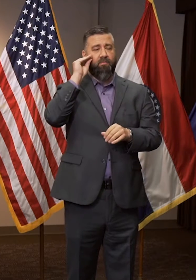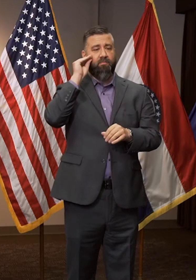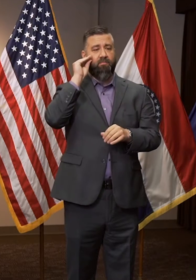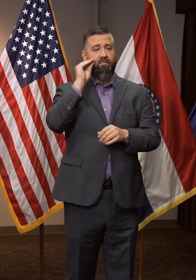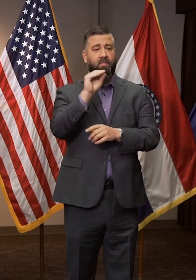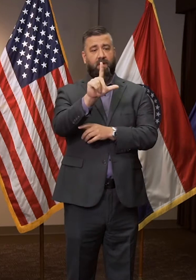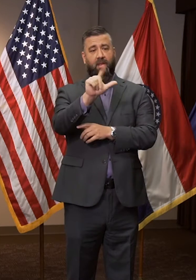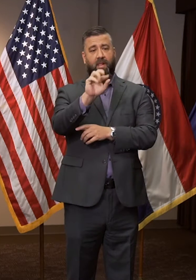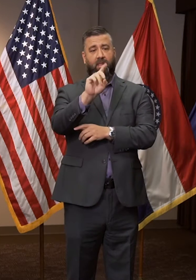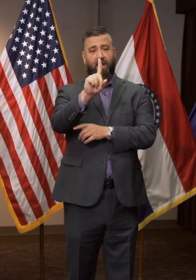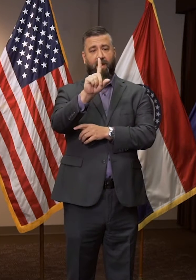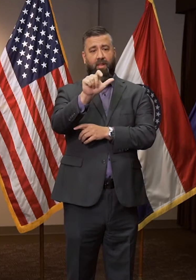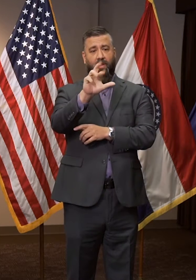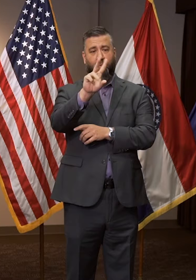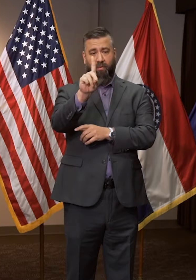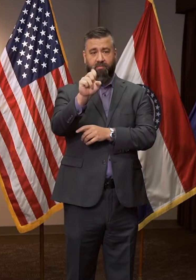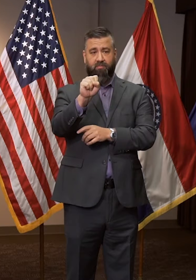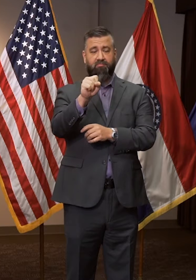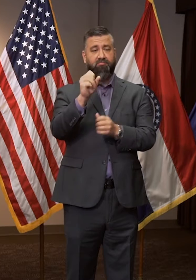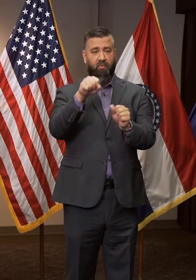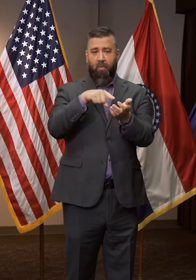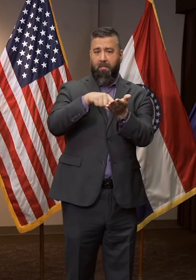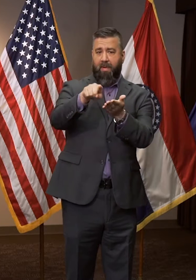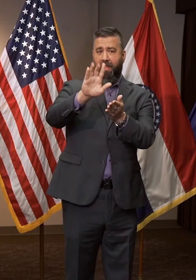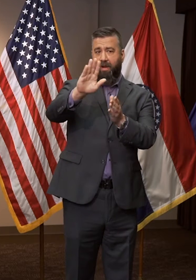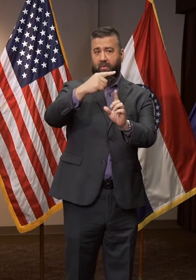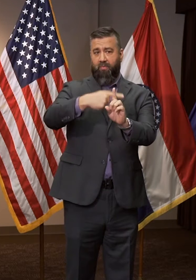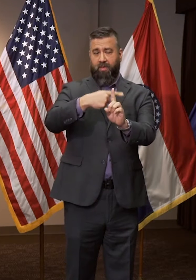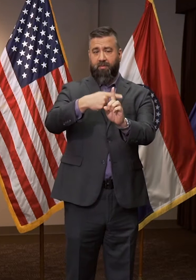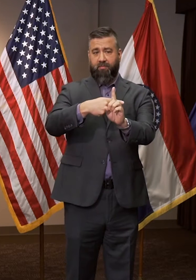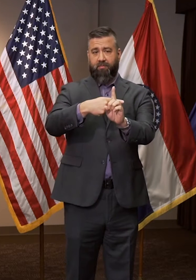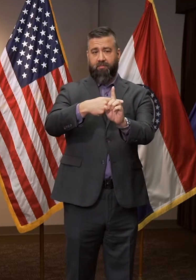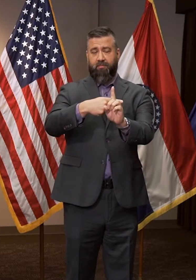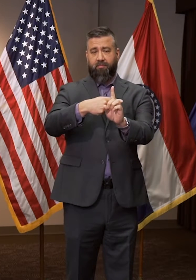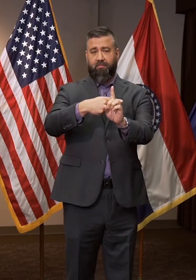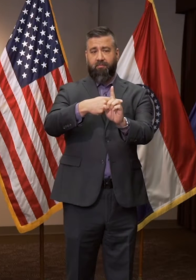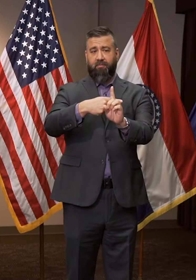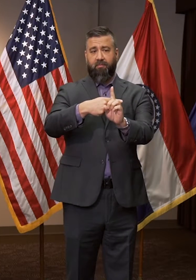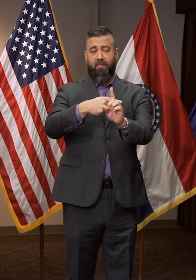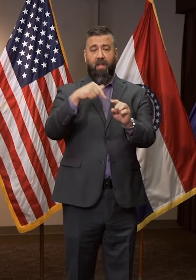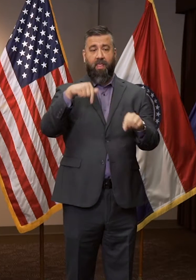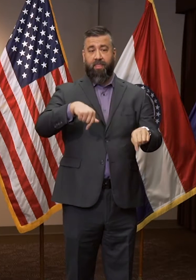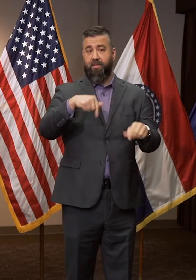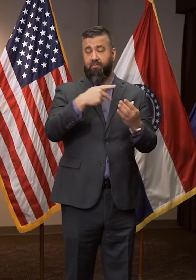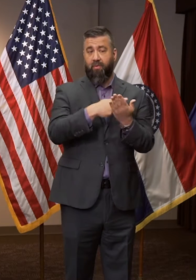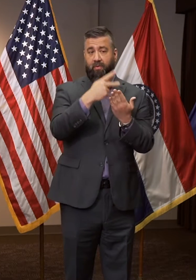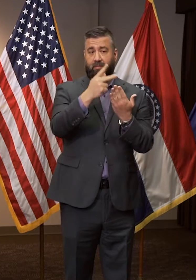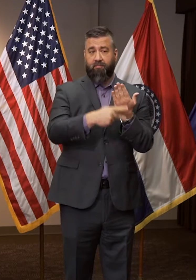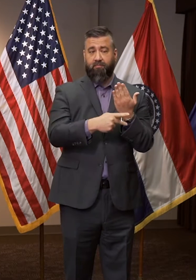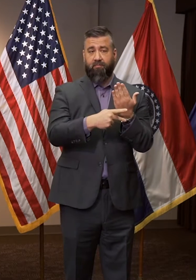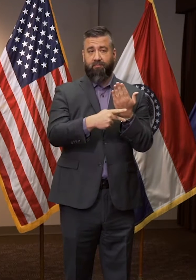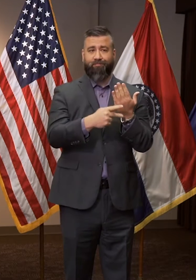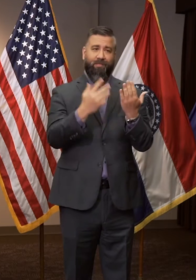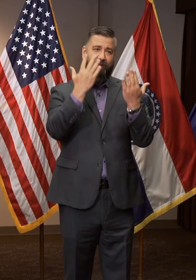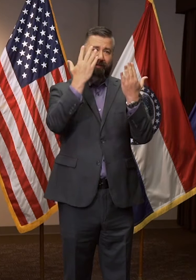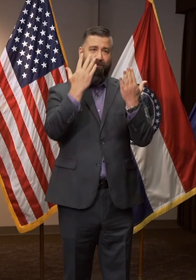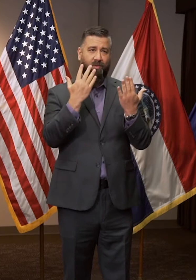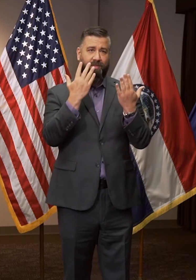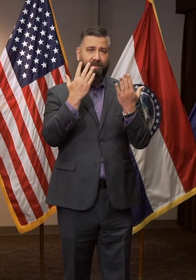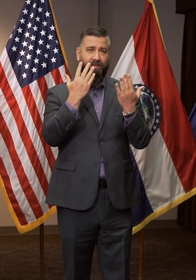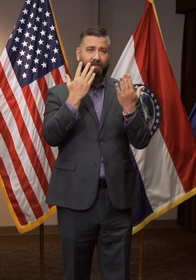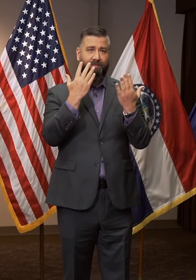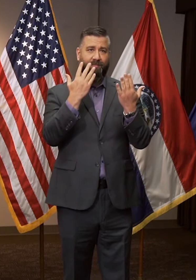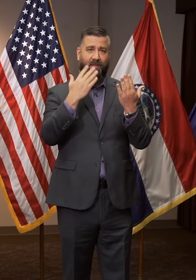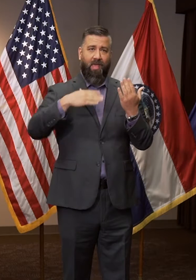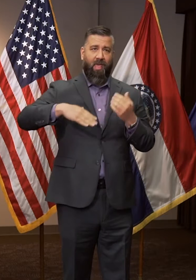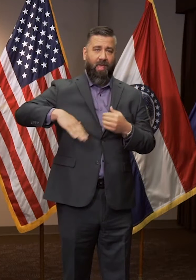Landlords will finally be paid the rent the pandemic prevented their tenants from paying, and this program, unfortunately, has